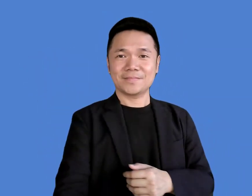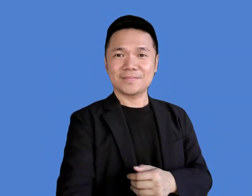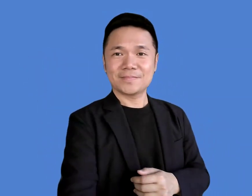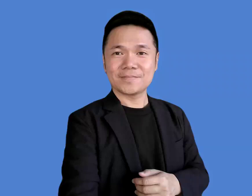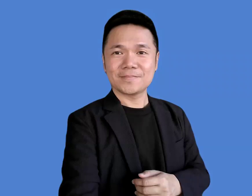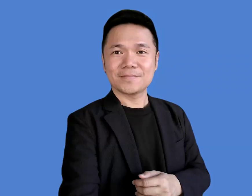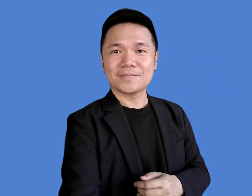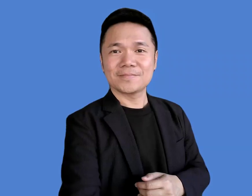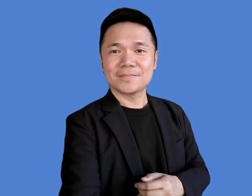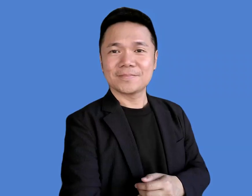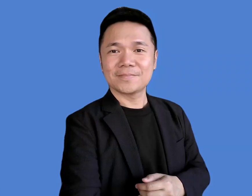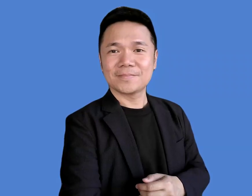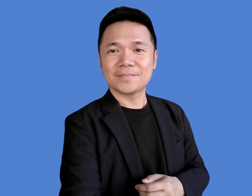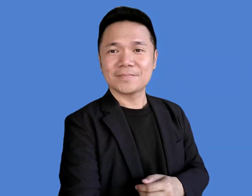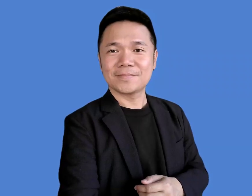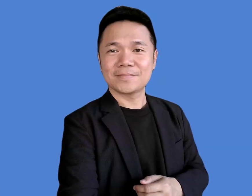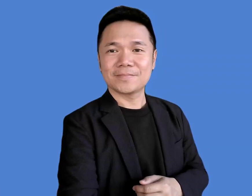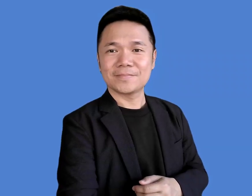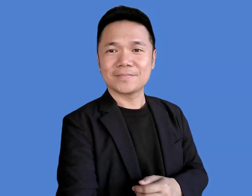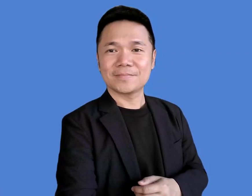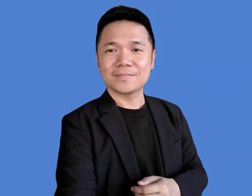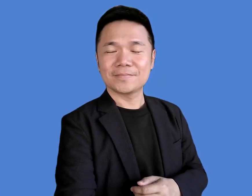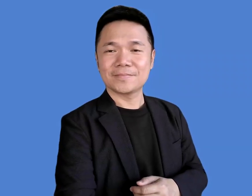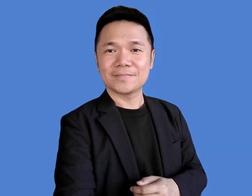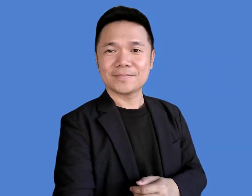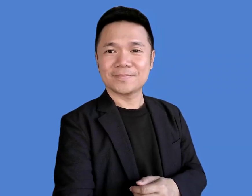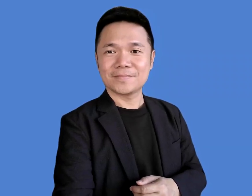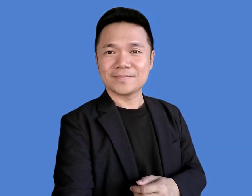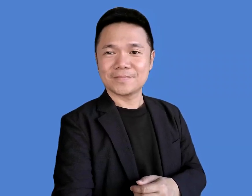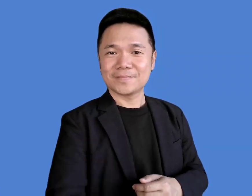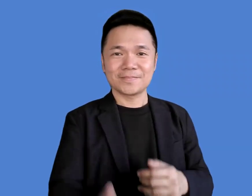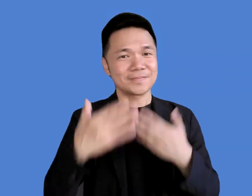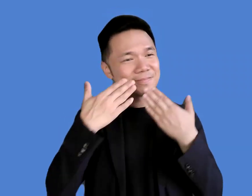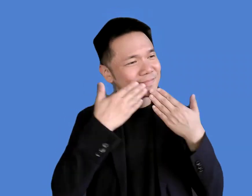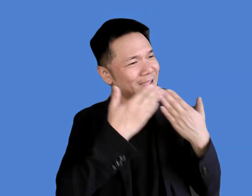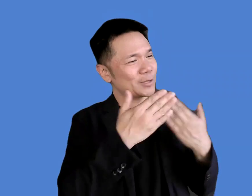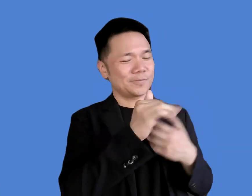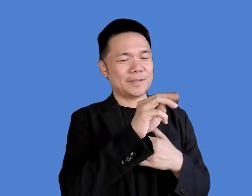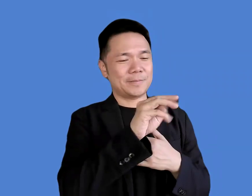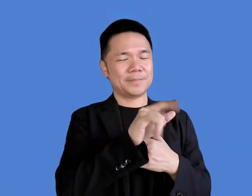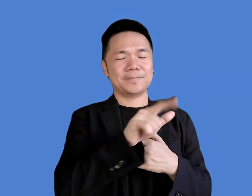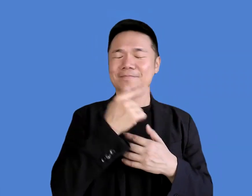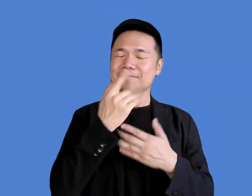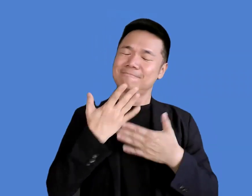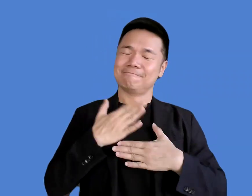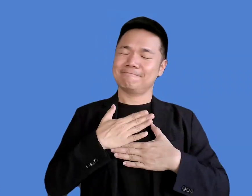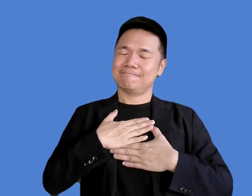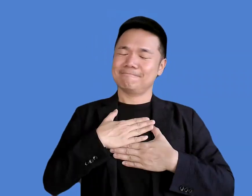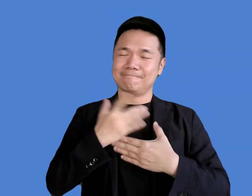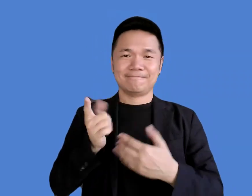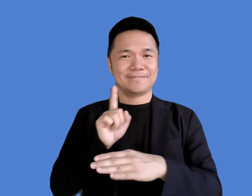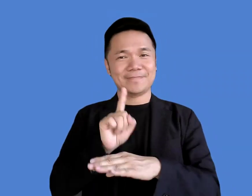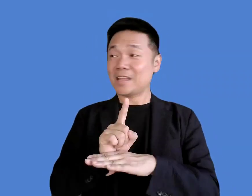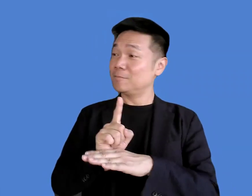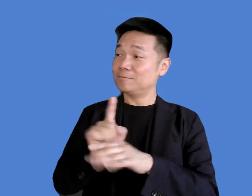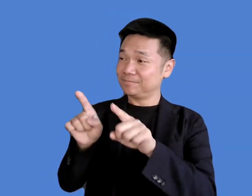Thank you very much, Amy, and it's wonderful to be here today. And I'm going to follow Sarah's